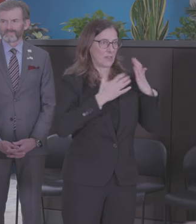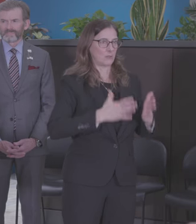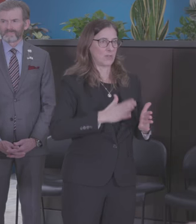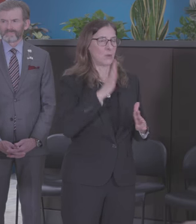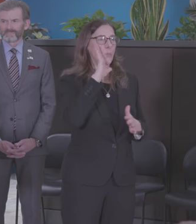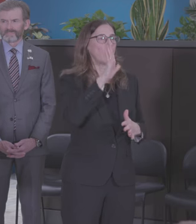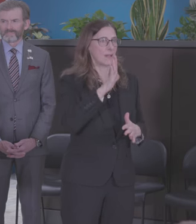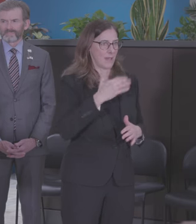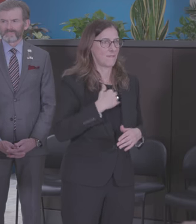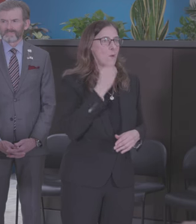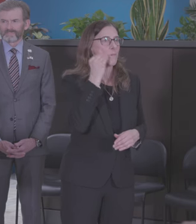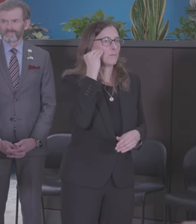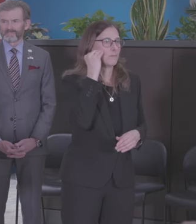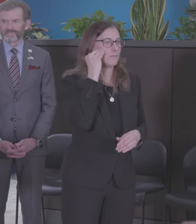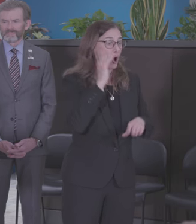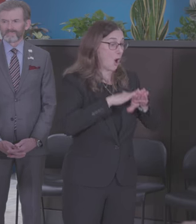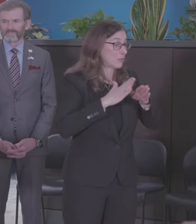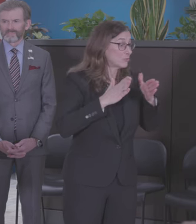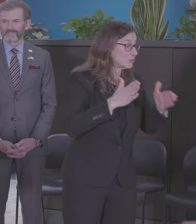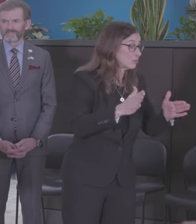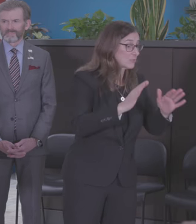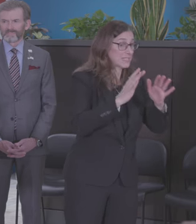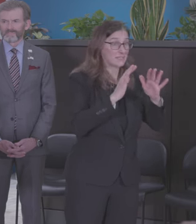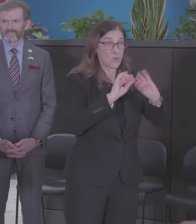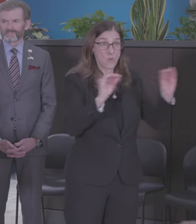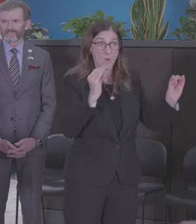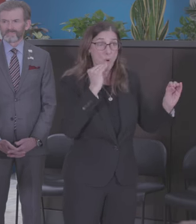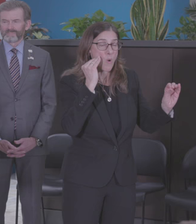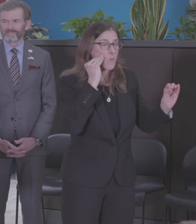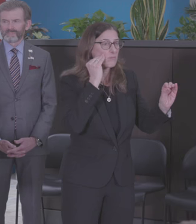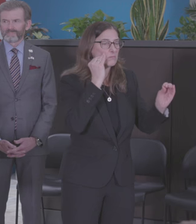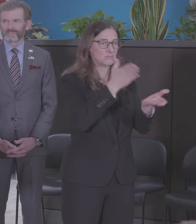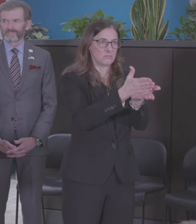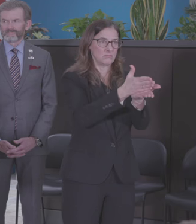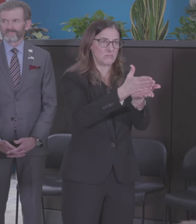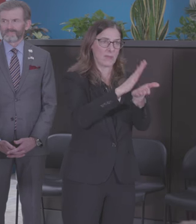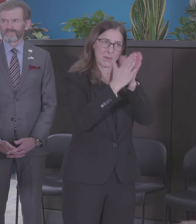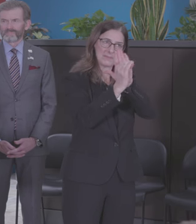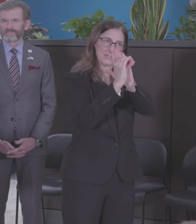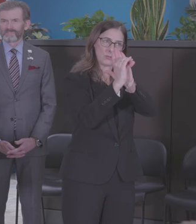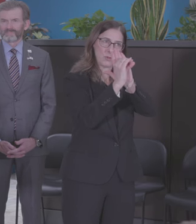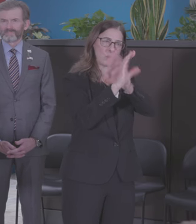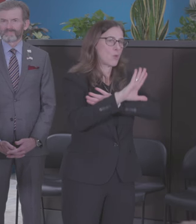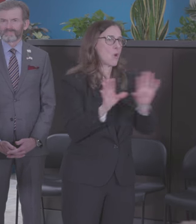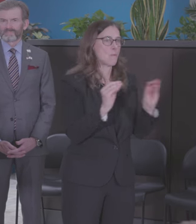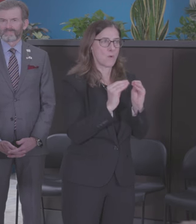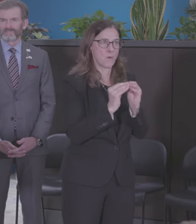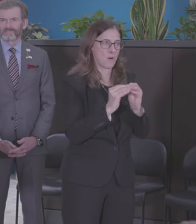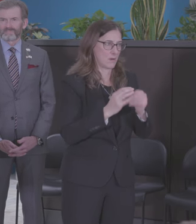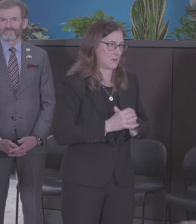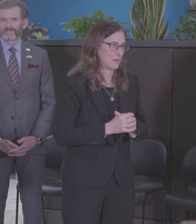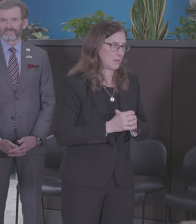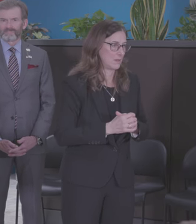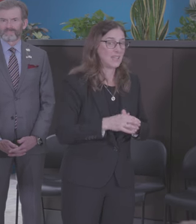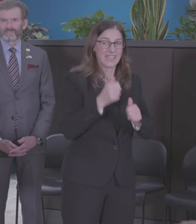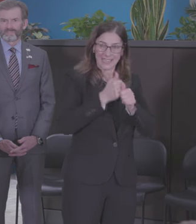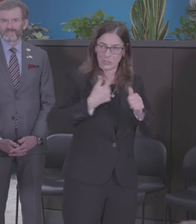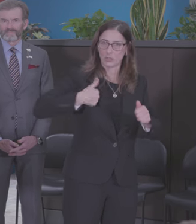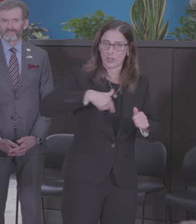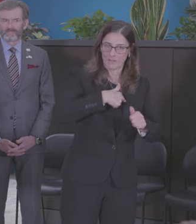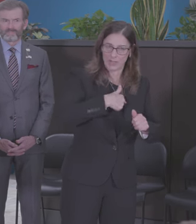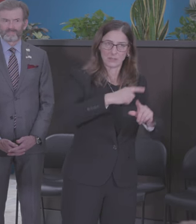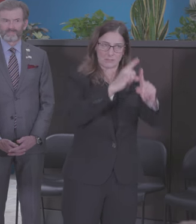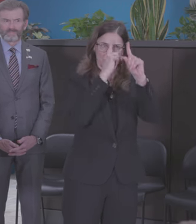Massachusetts. But I want to also acknowledge that the wraparound services that I know that each one of us is dedicated to not